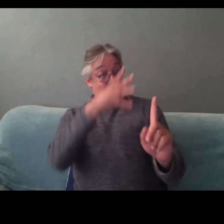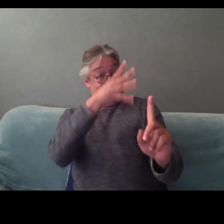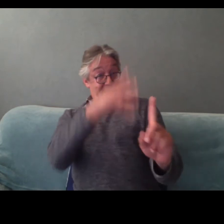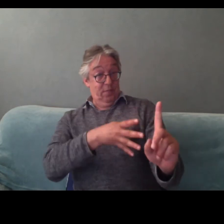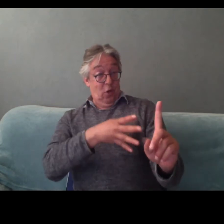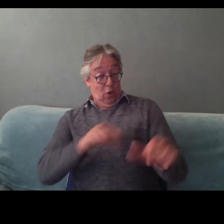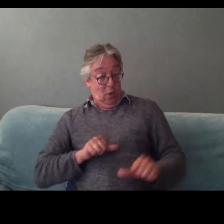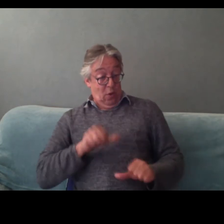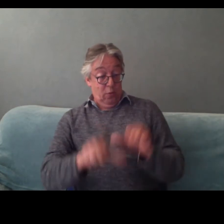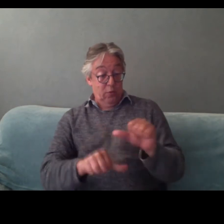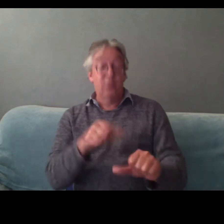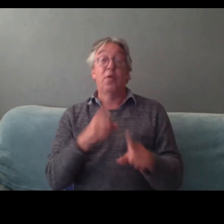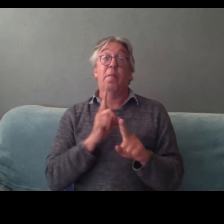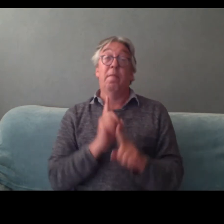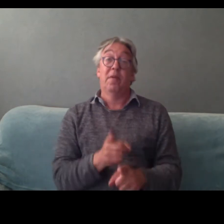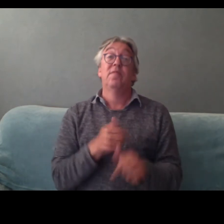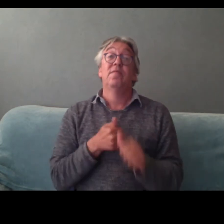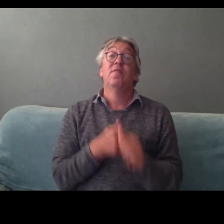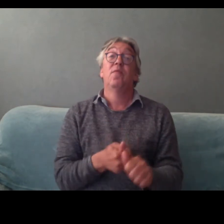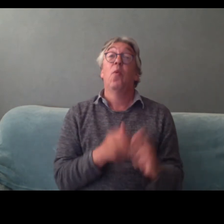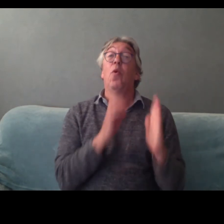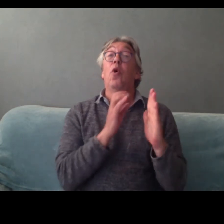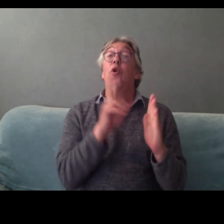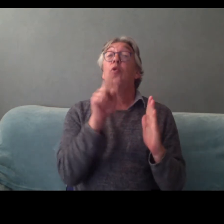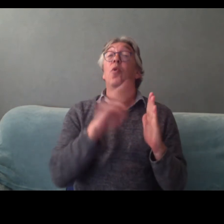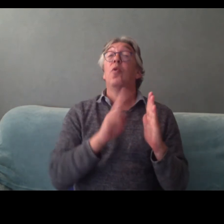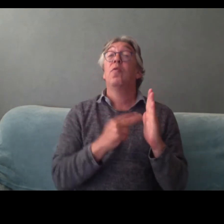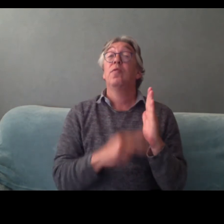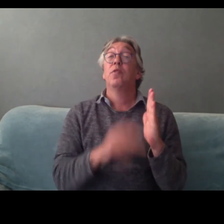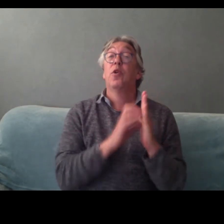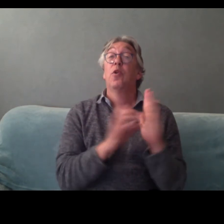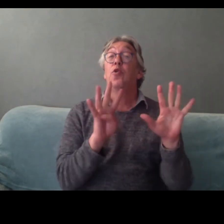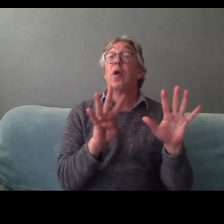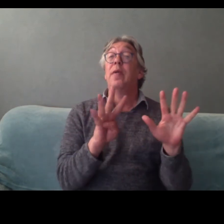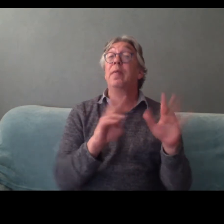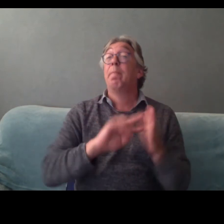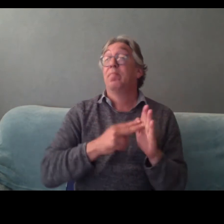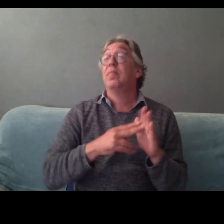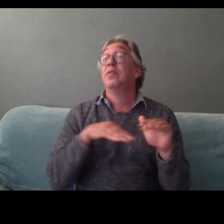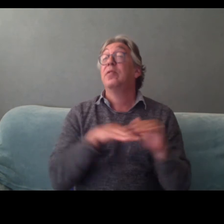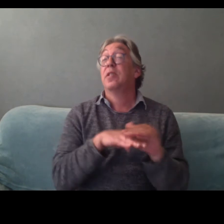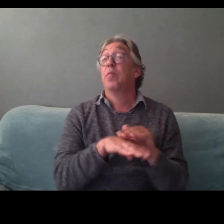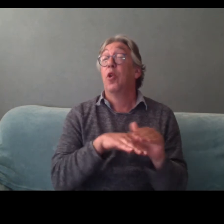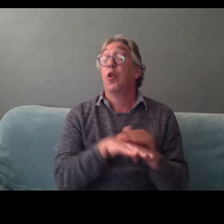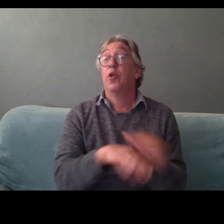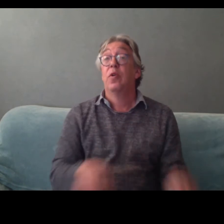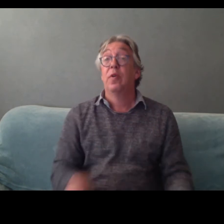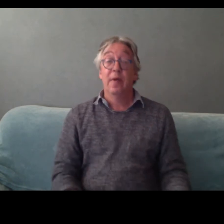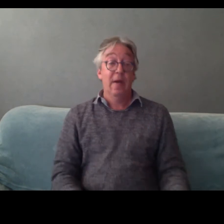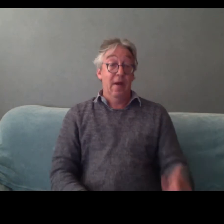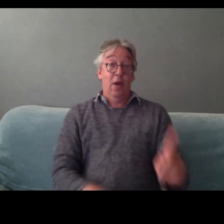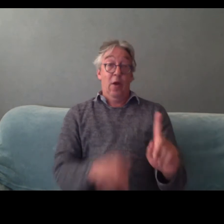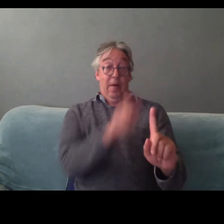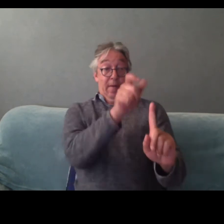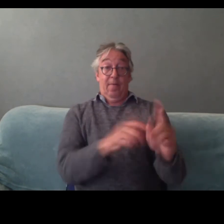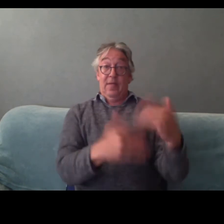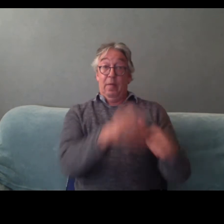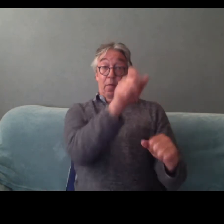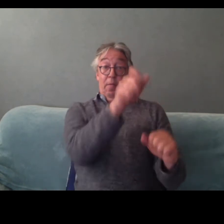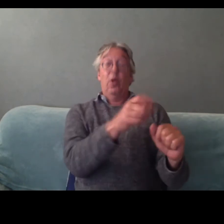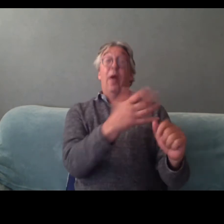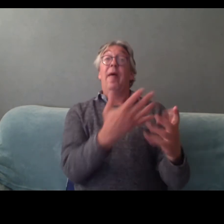Article 9. It needs to recognise the legal capacity of people to participate on an equal basis in the